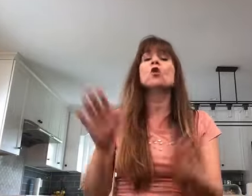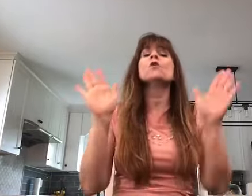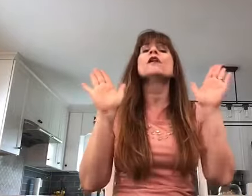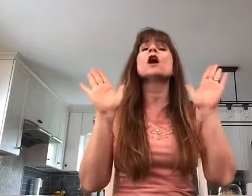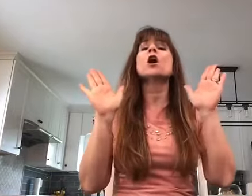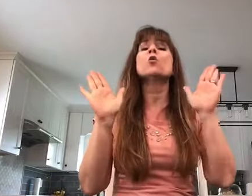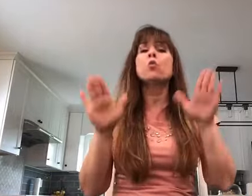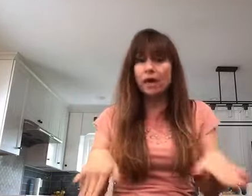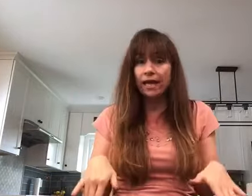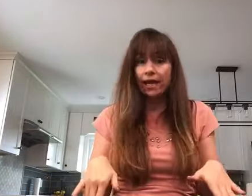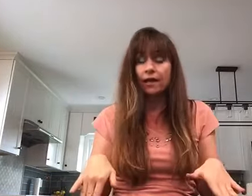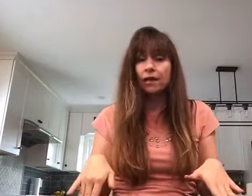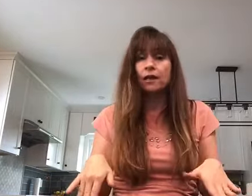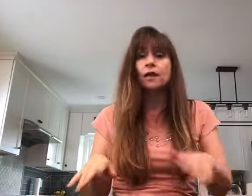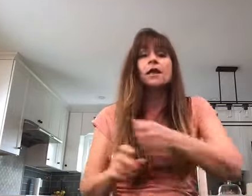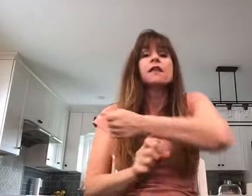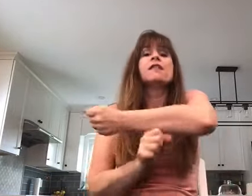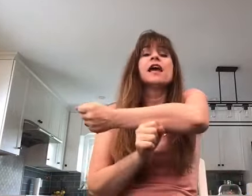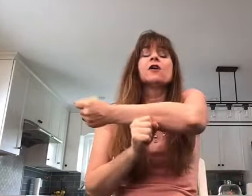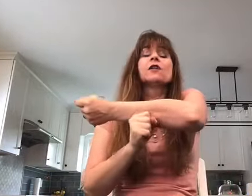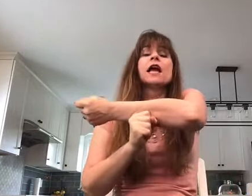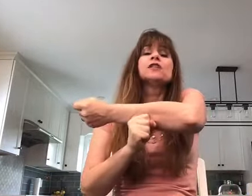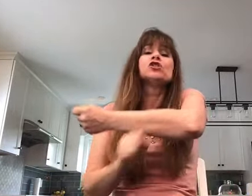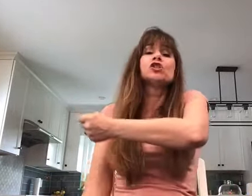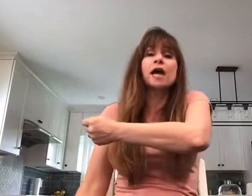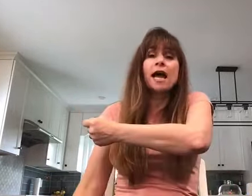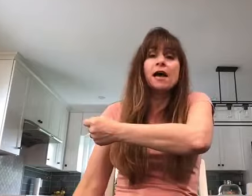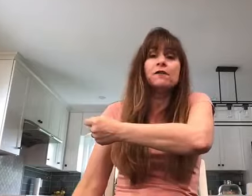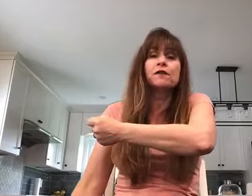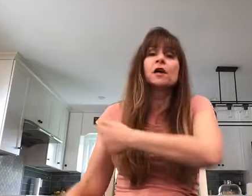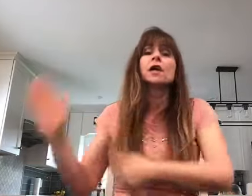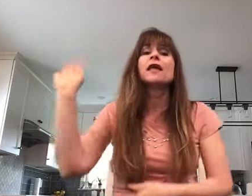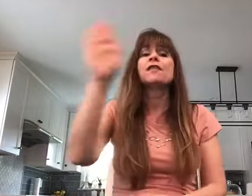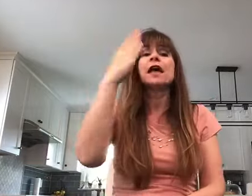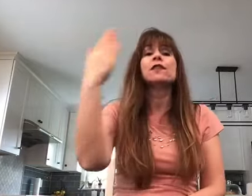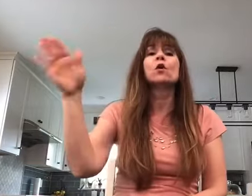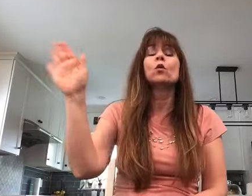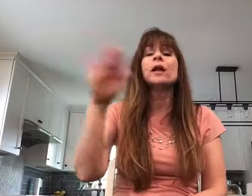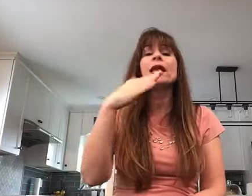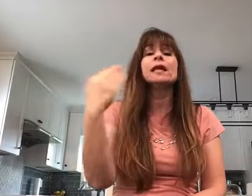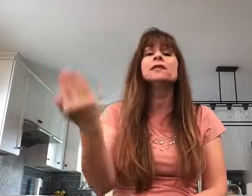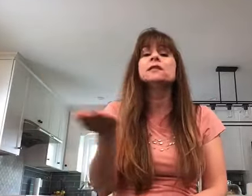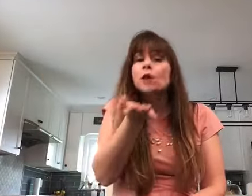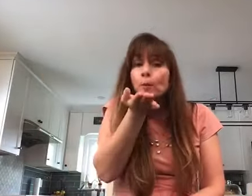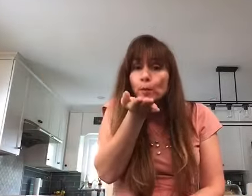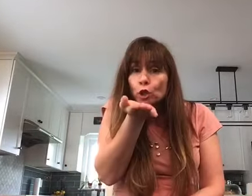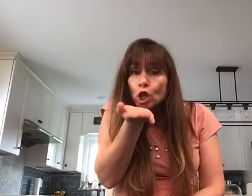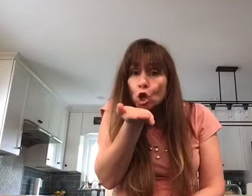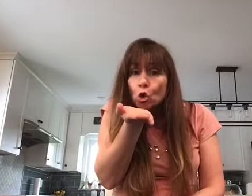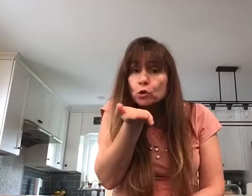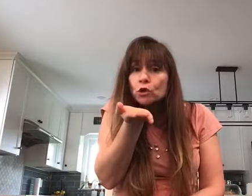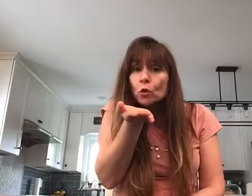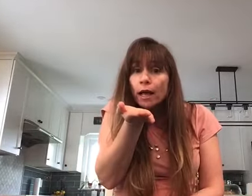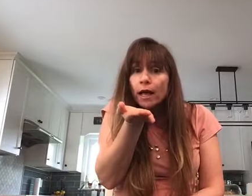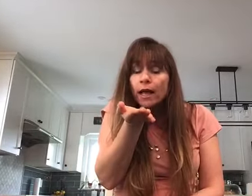the wicked, they are like chaff that the wind blows away.